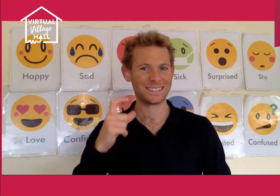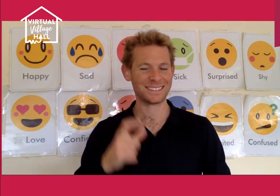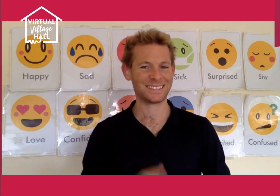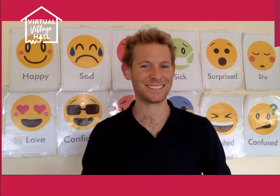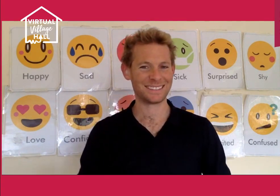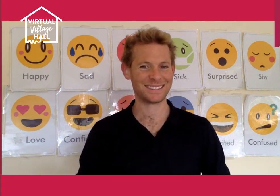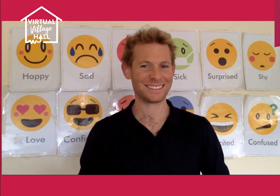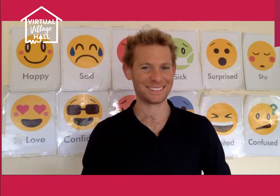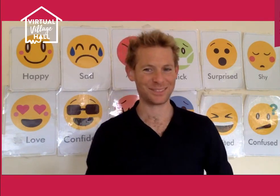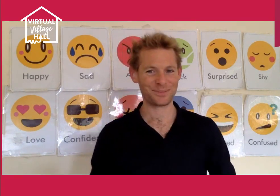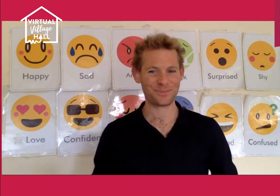confident.